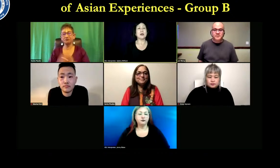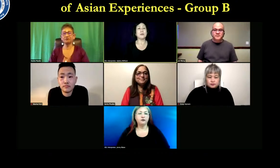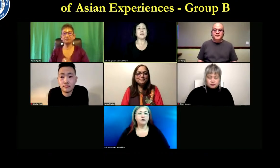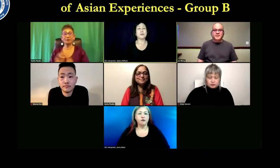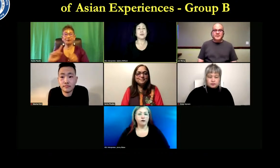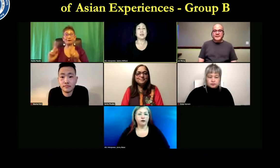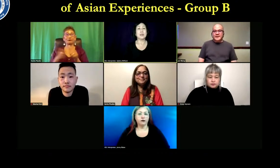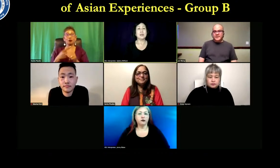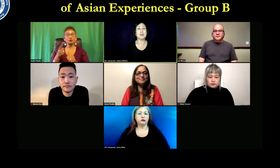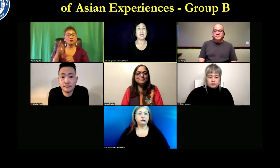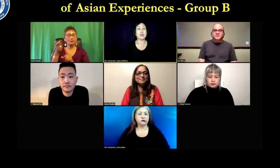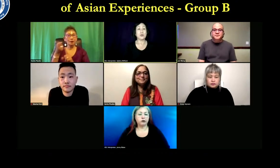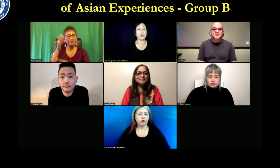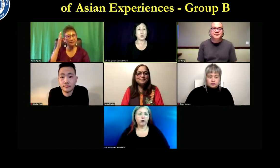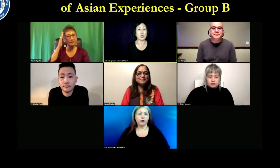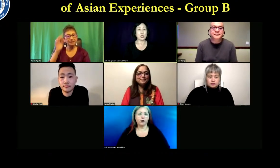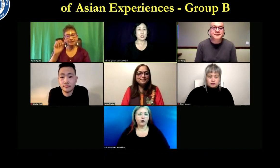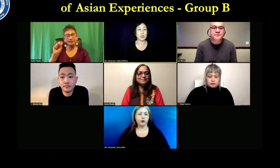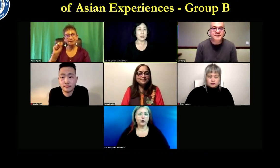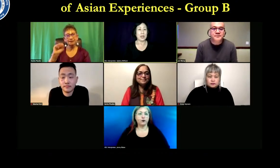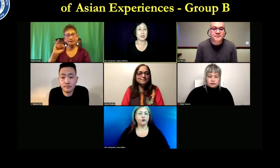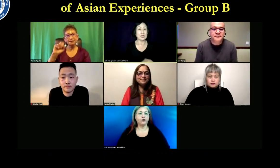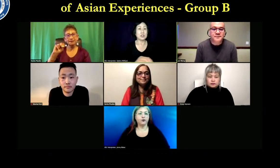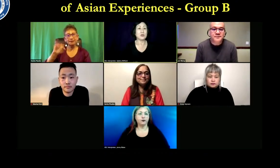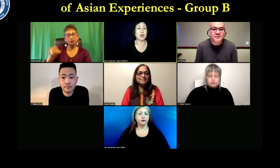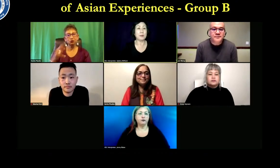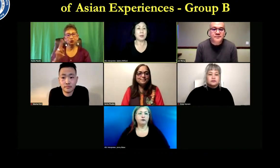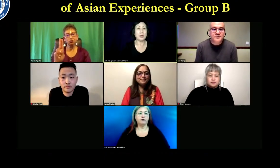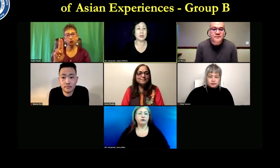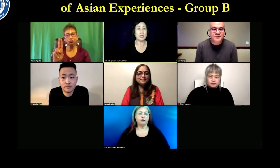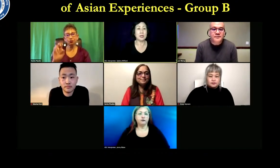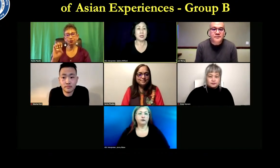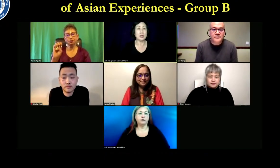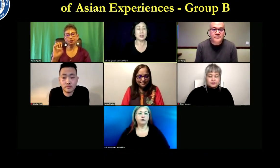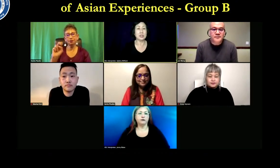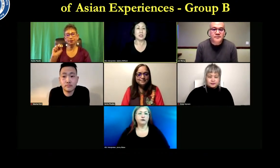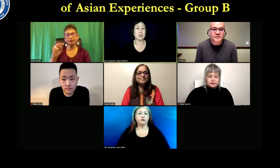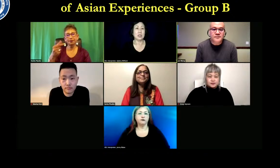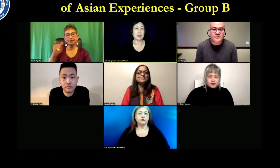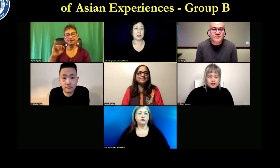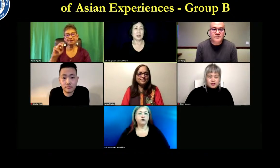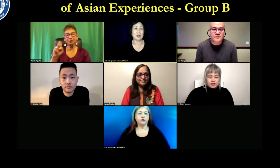and find the first question, and this is from